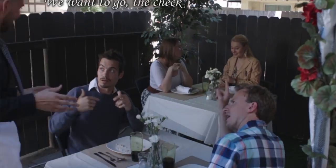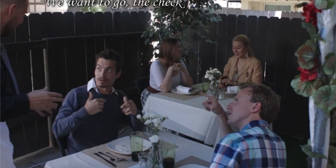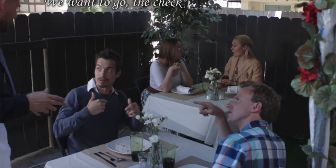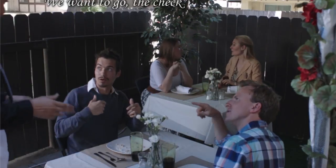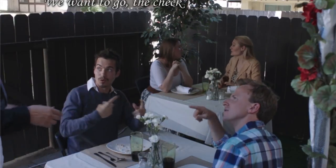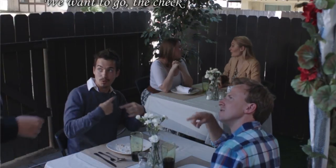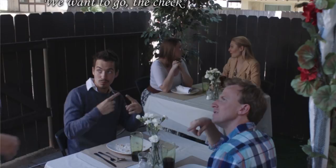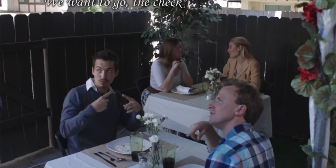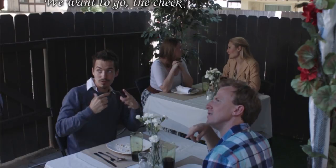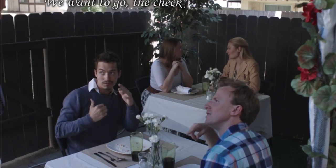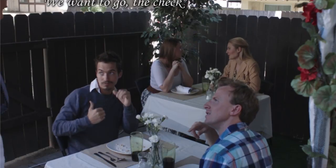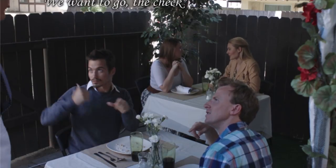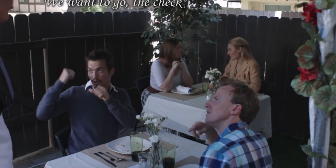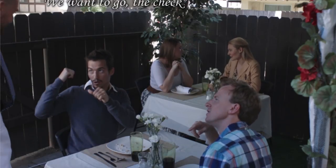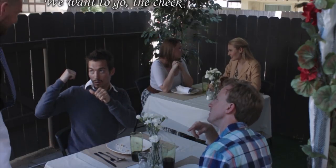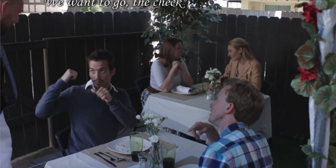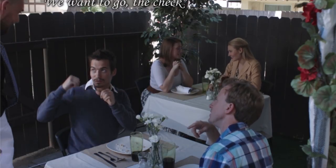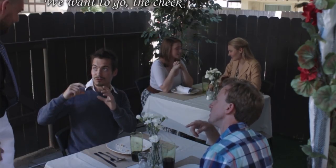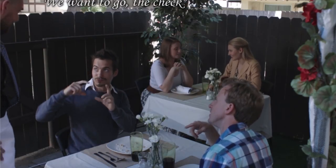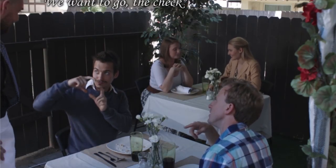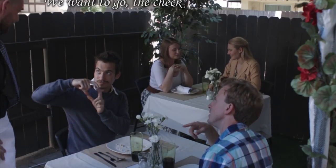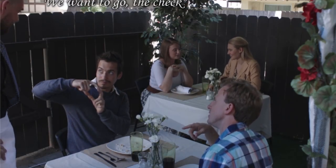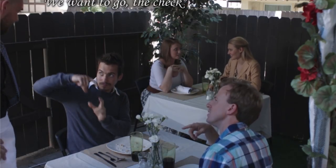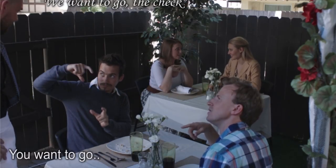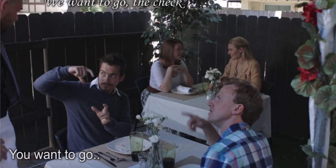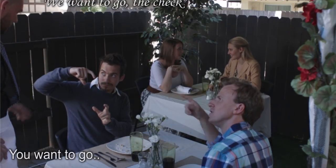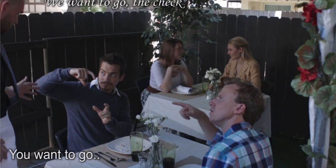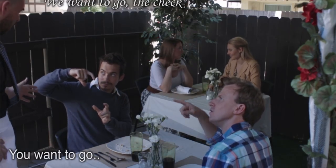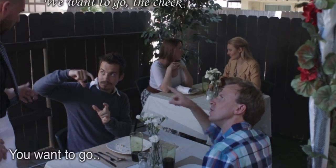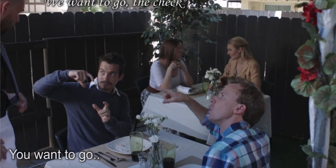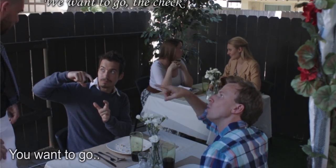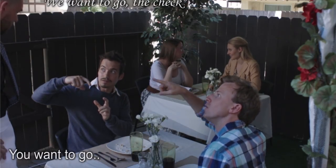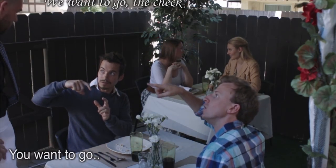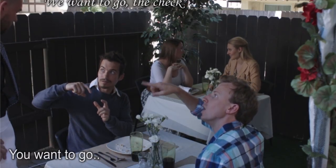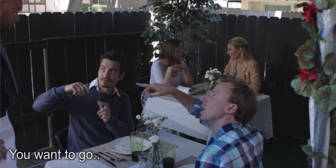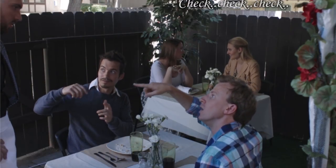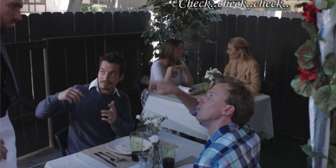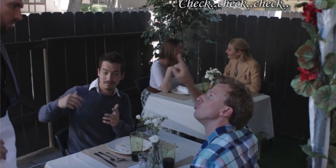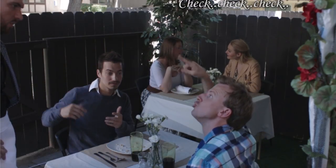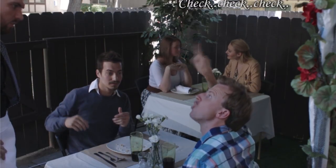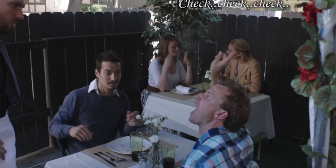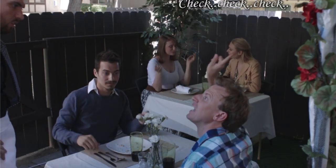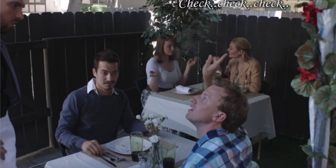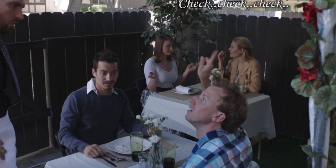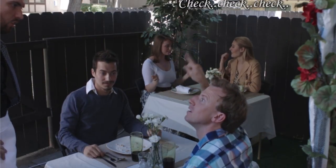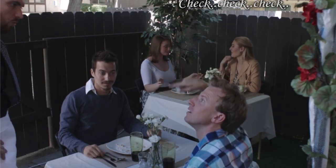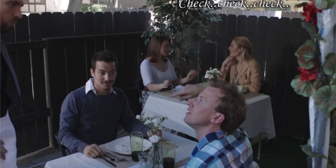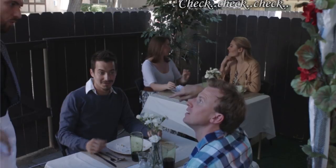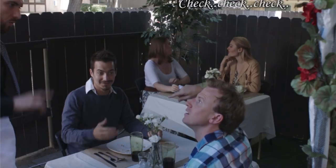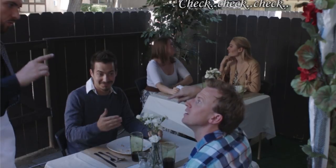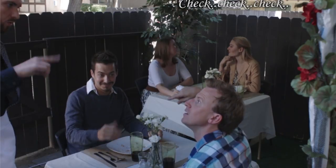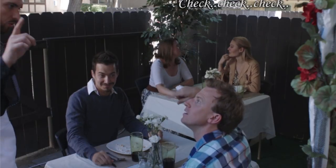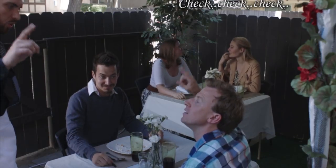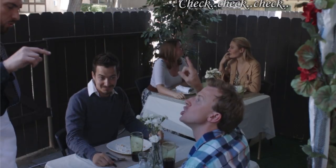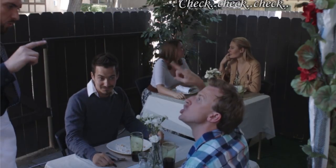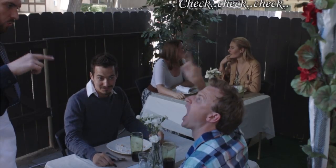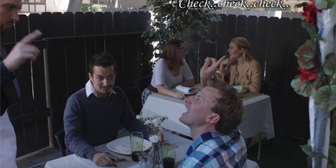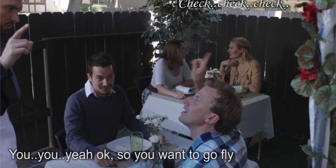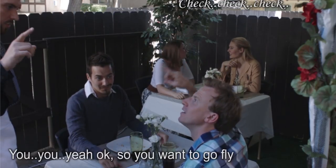This is a game, going right? On between you and Oscar. You want to go. I mean, it's great. You.